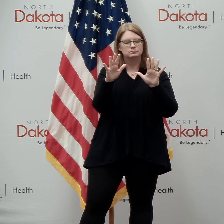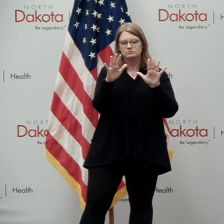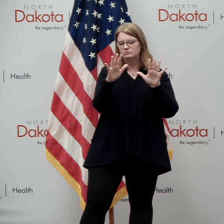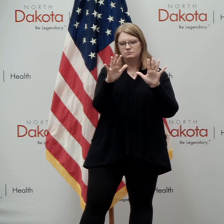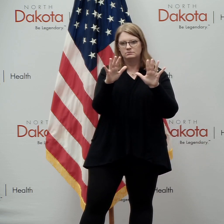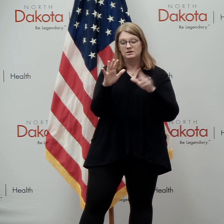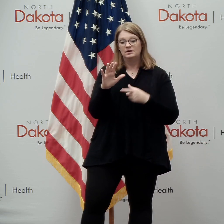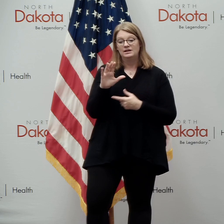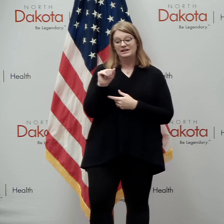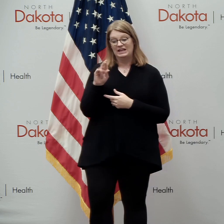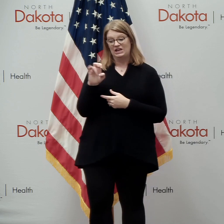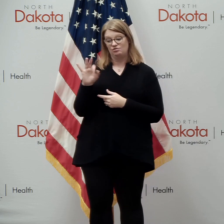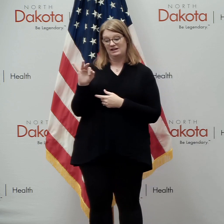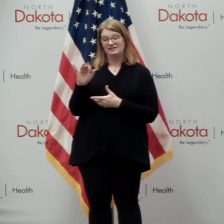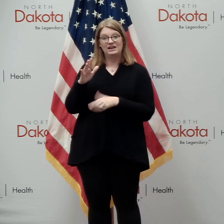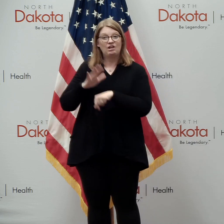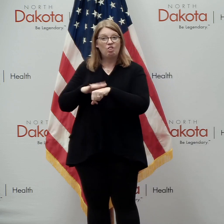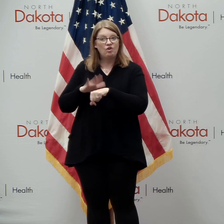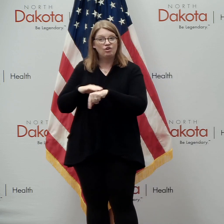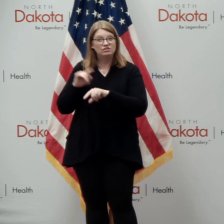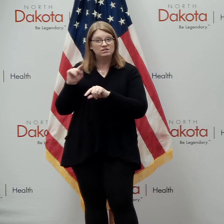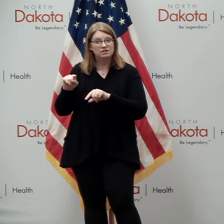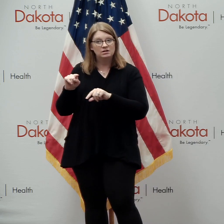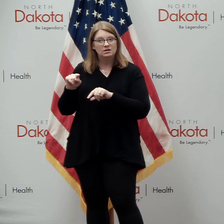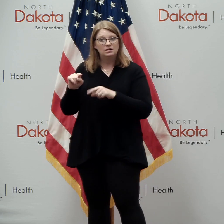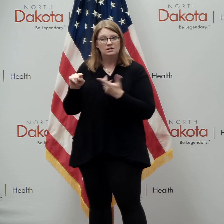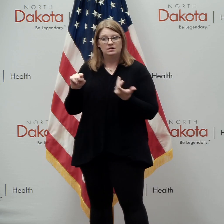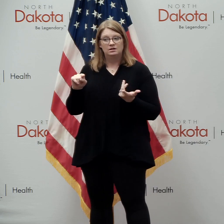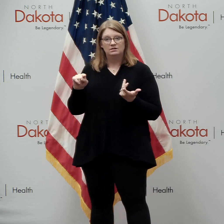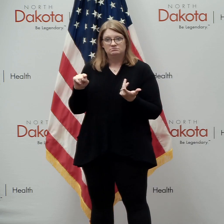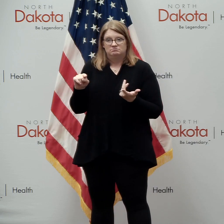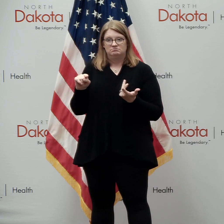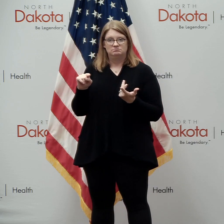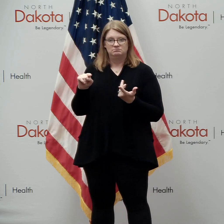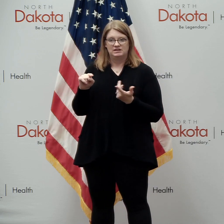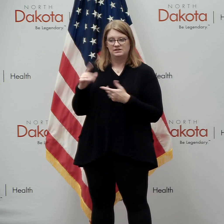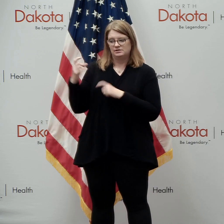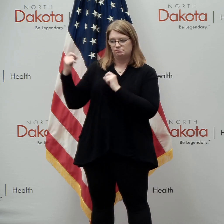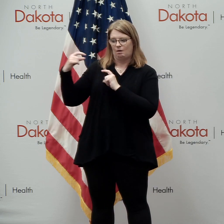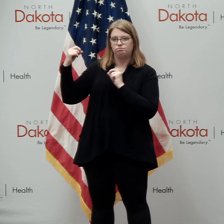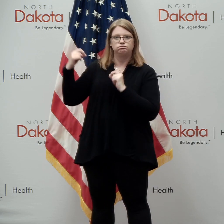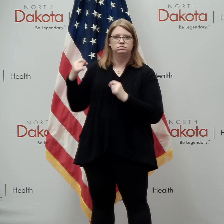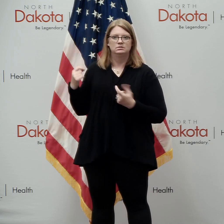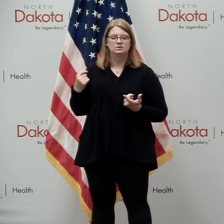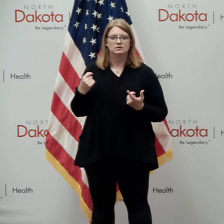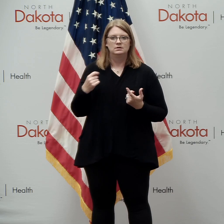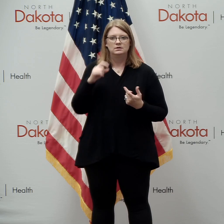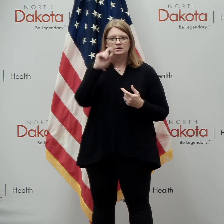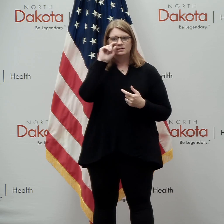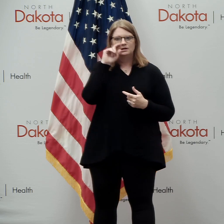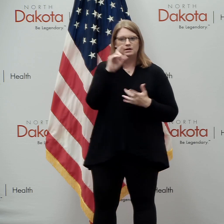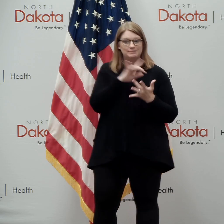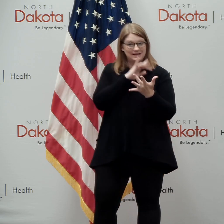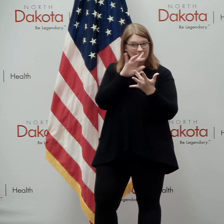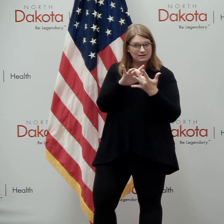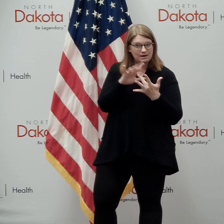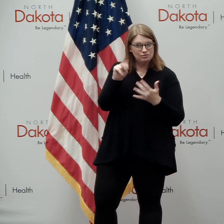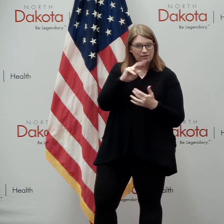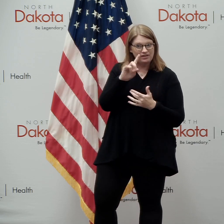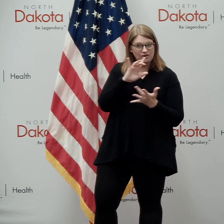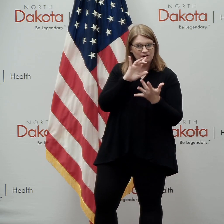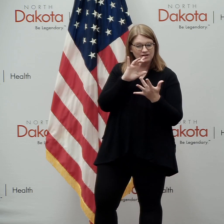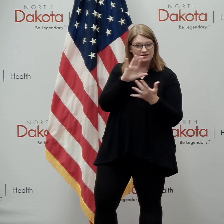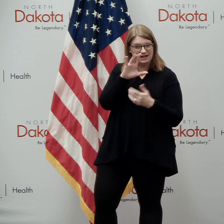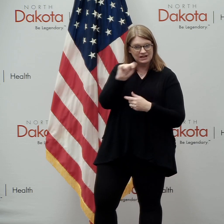of Care-19 alert is essentially non-existent. In the case of getting contacted by a North Dakota contact tracer,